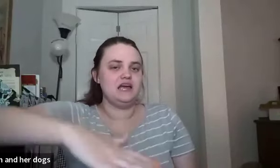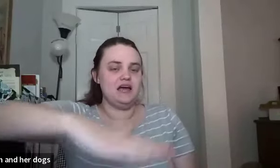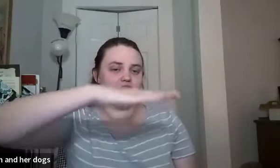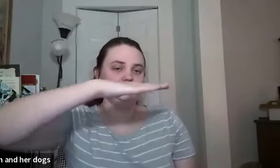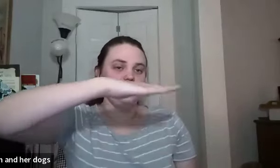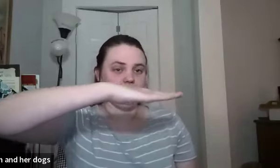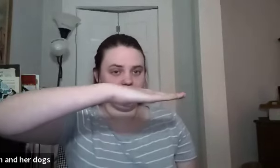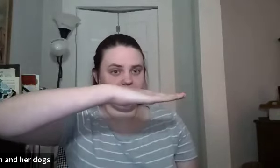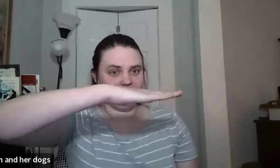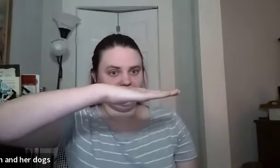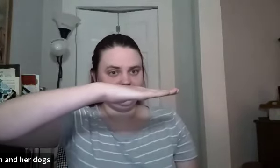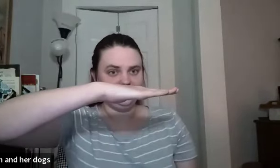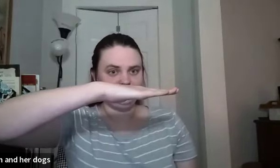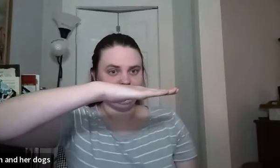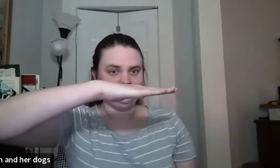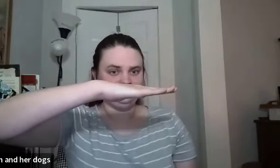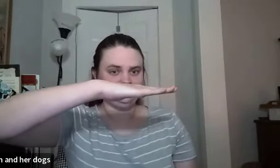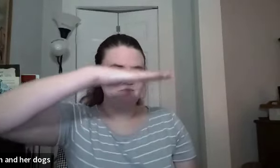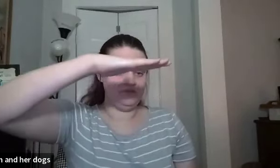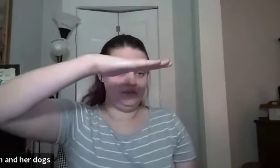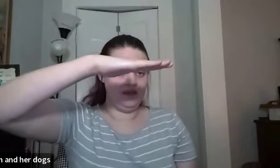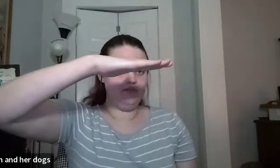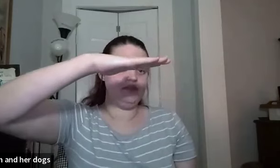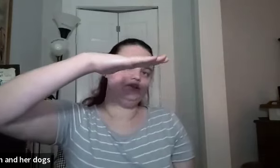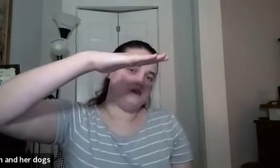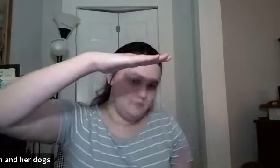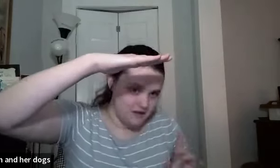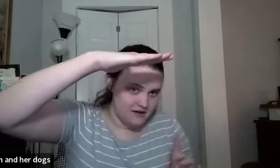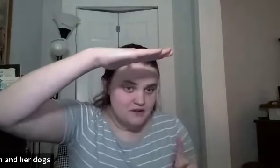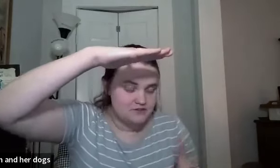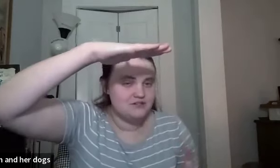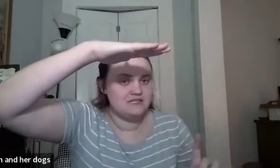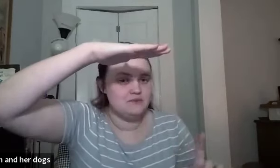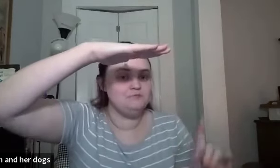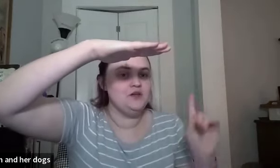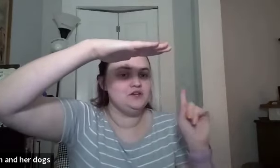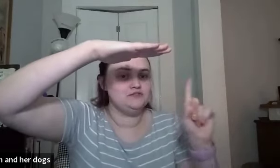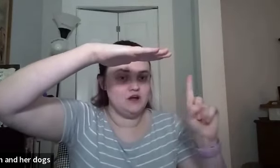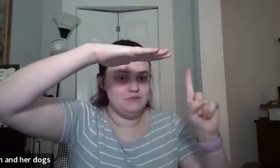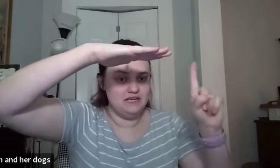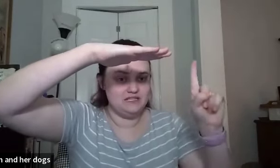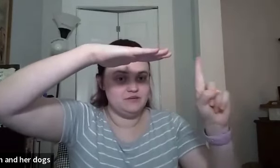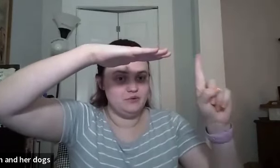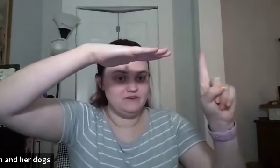have your non-dominant hand like this. And then I'm gonna kind of come under so you can see better. Your dominant hand's gonna be a pointer